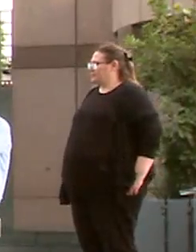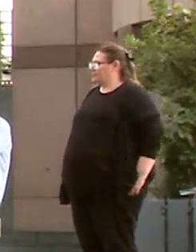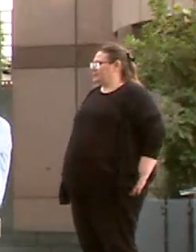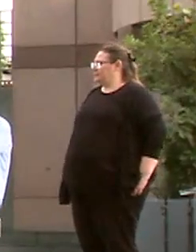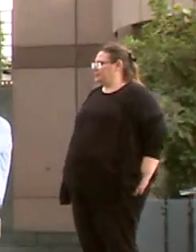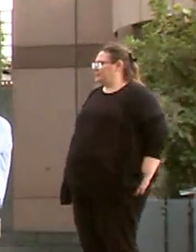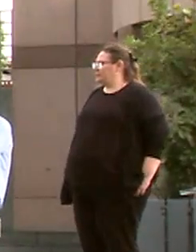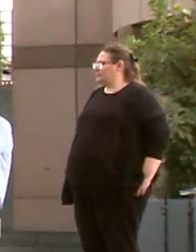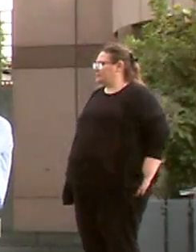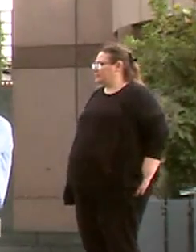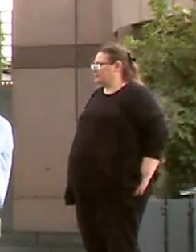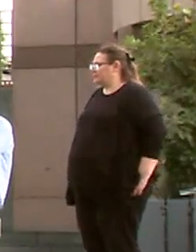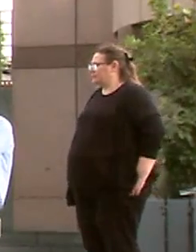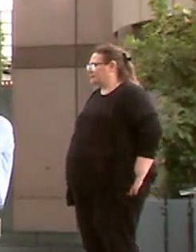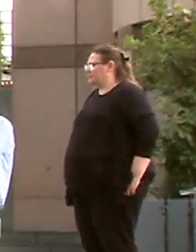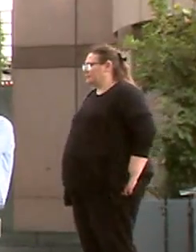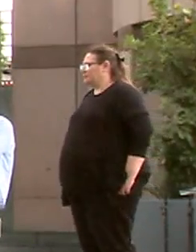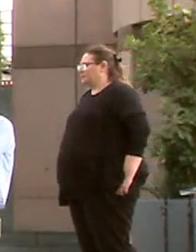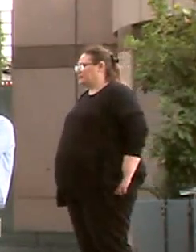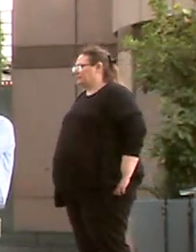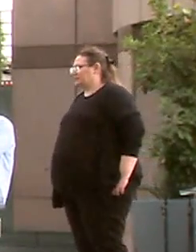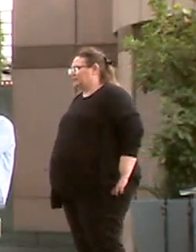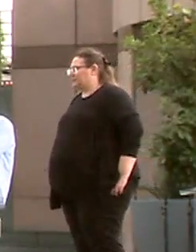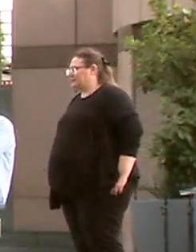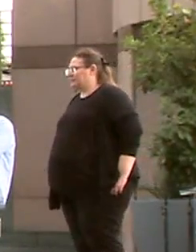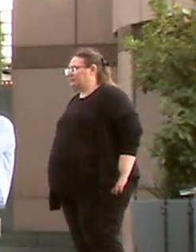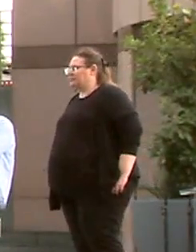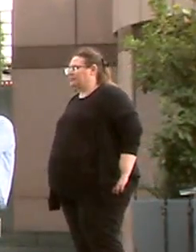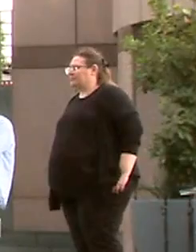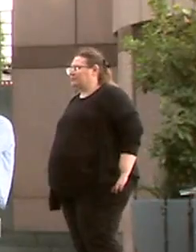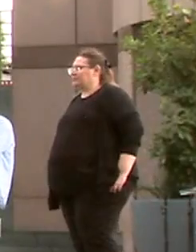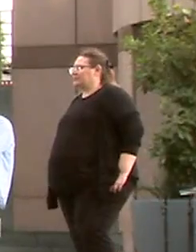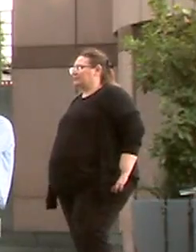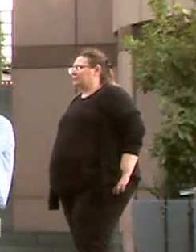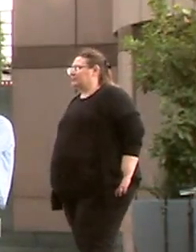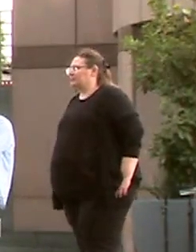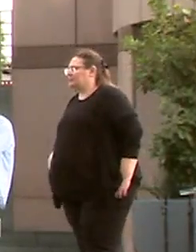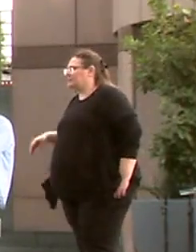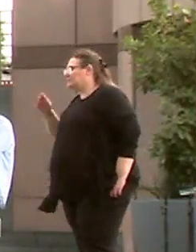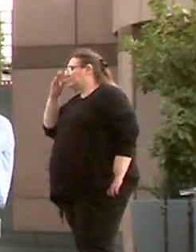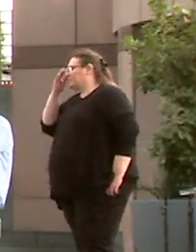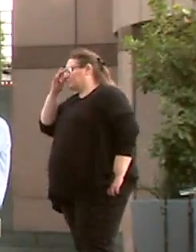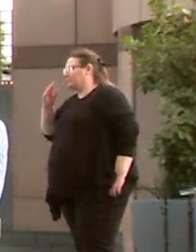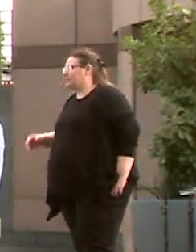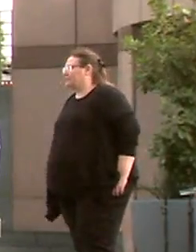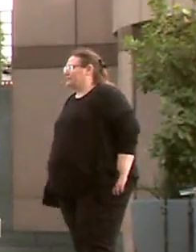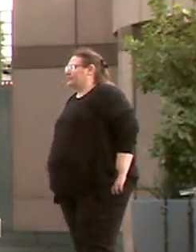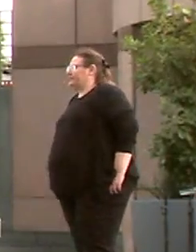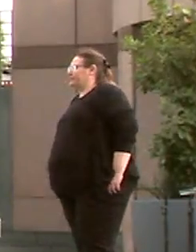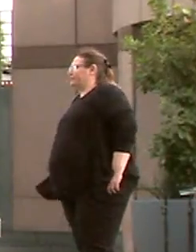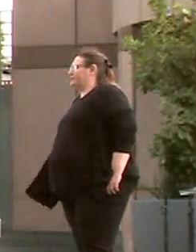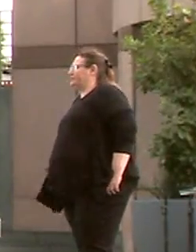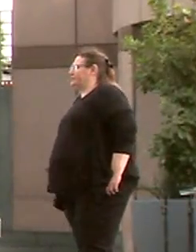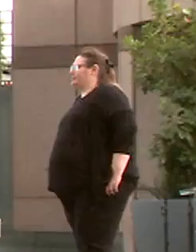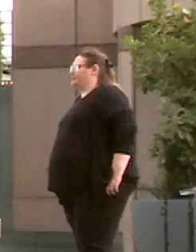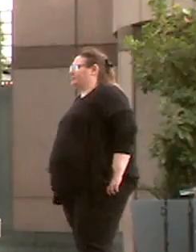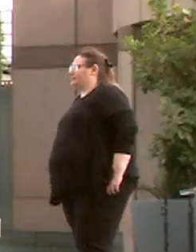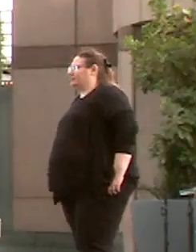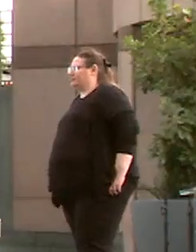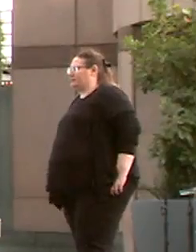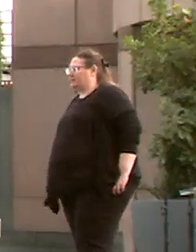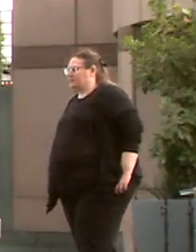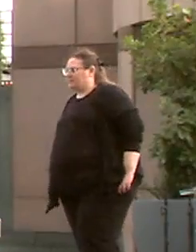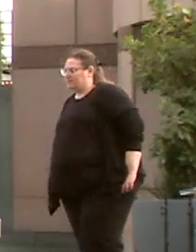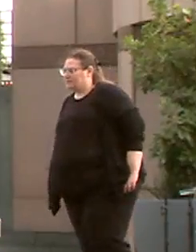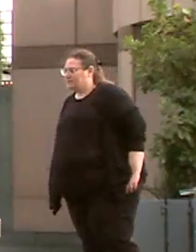about before, and asking those questions just from a few examples that have kind of pushed people to kind of interrogate a bit